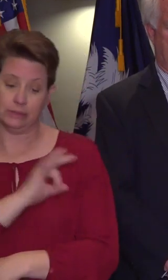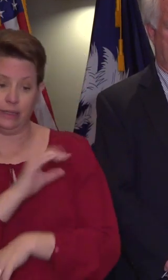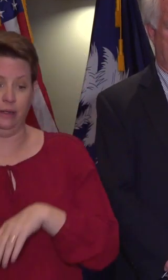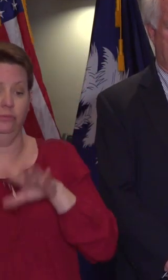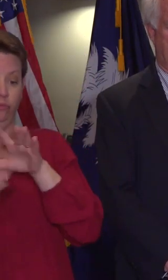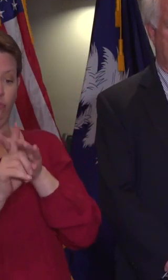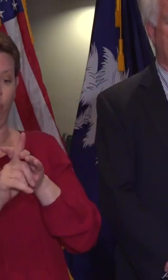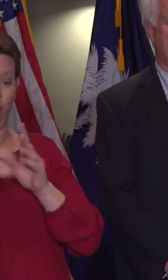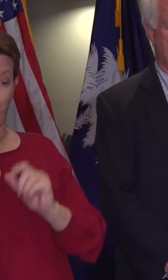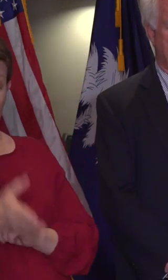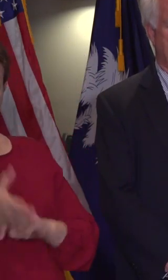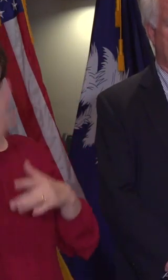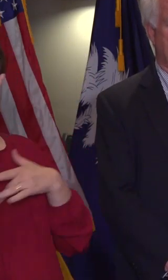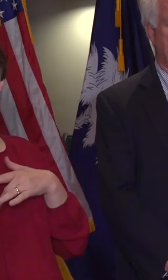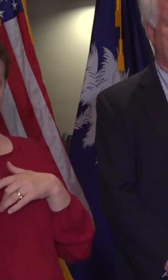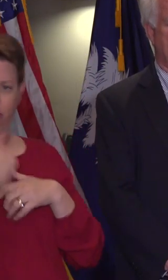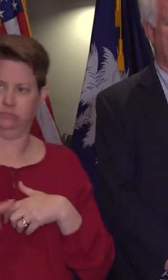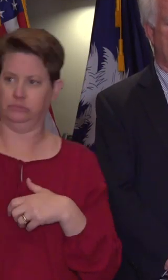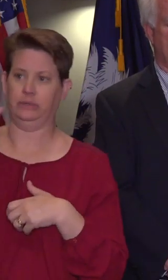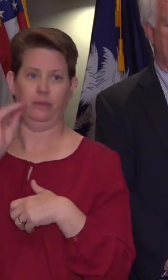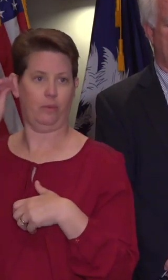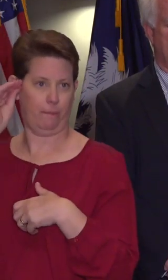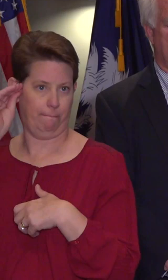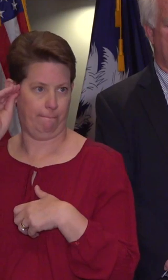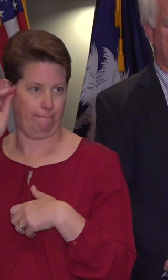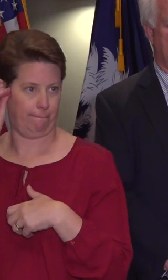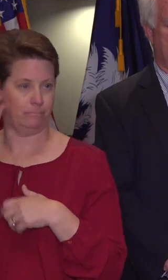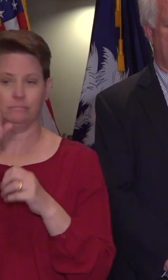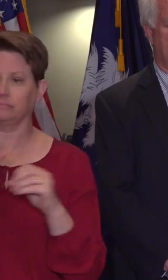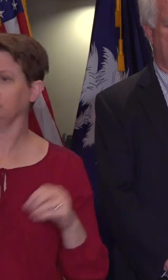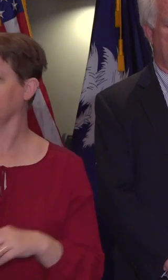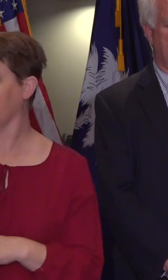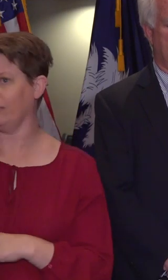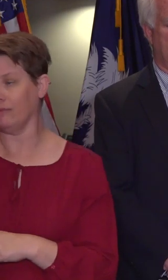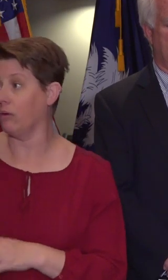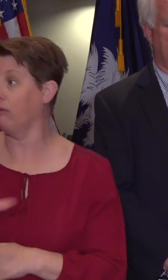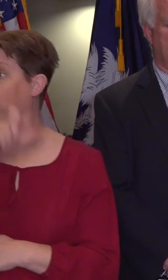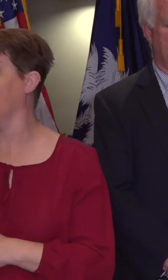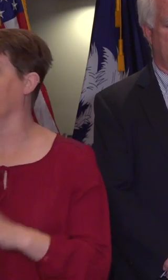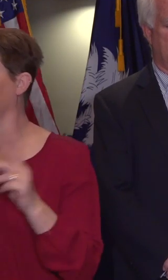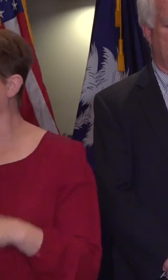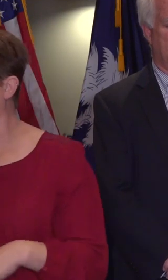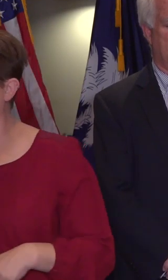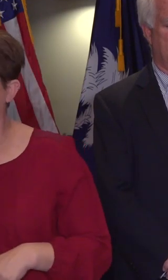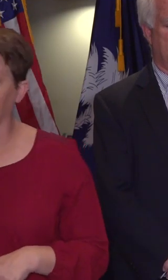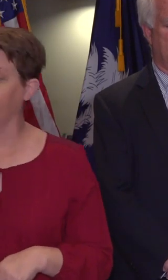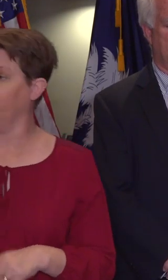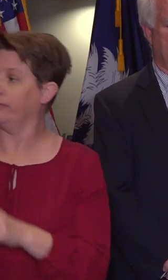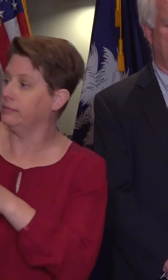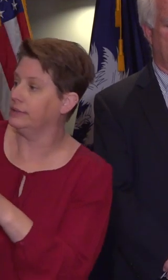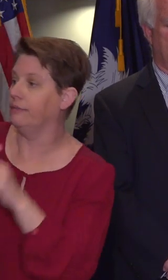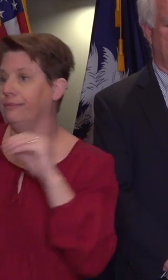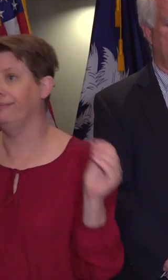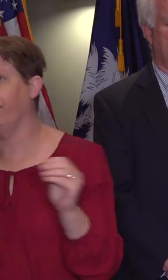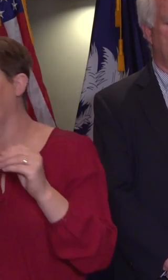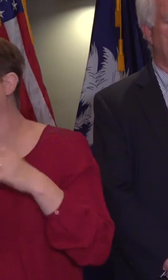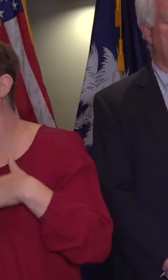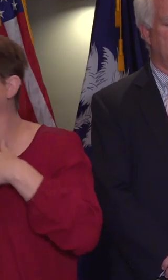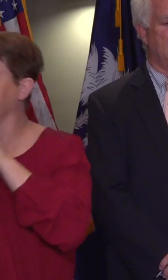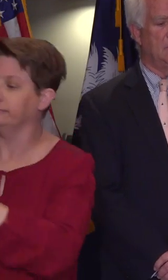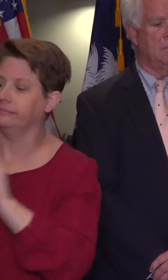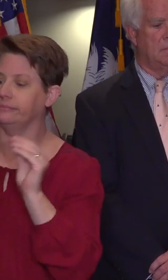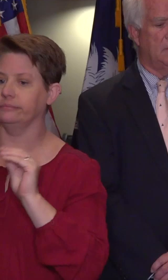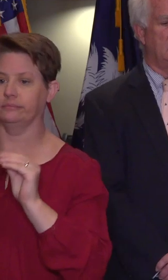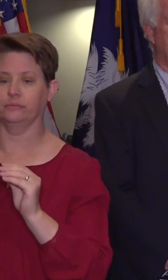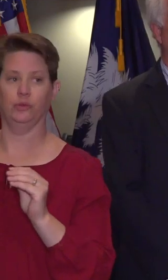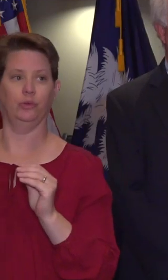ill, they should stay home. There's no reason for other individuals who are not having symptoms to